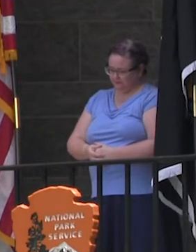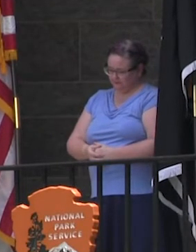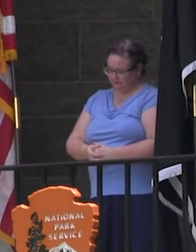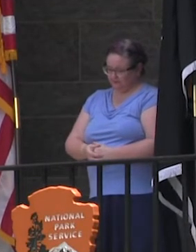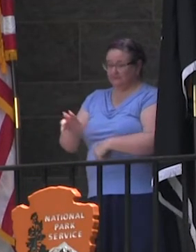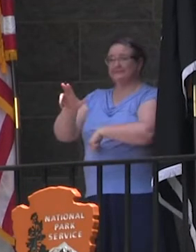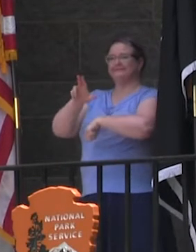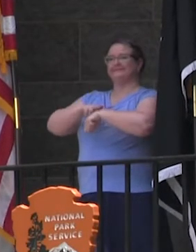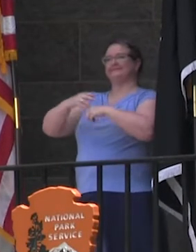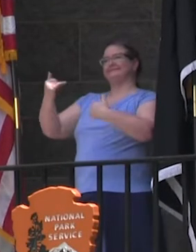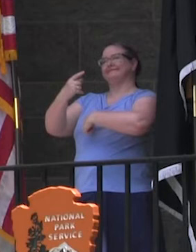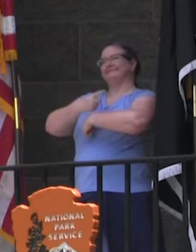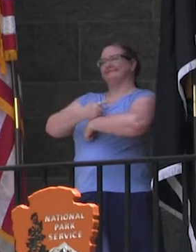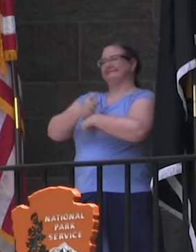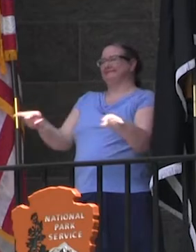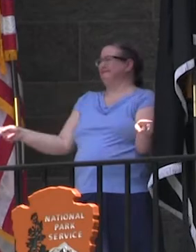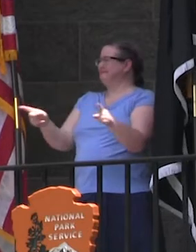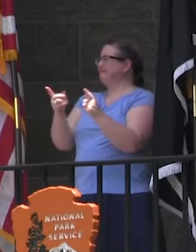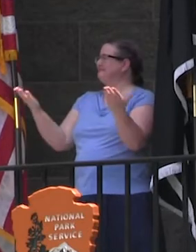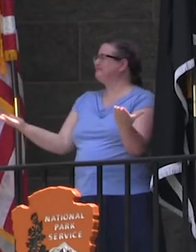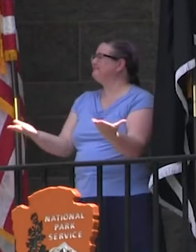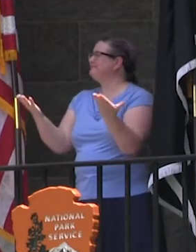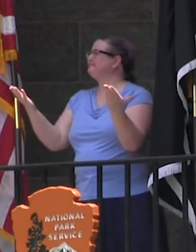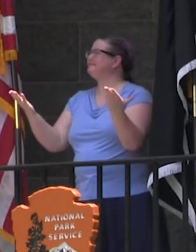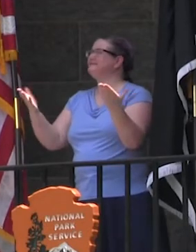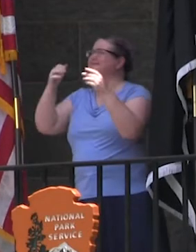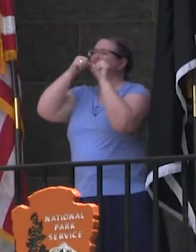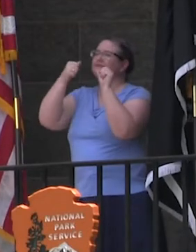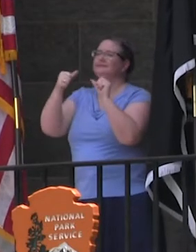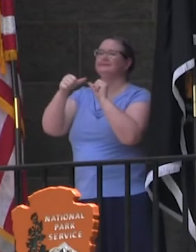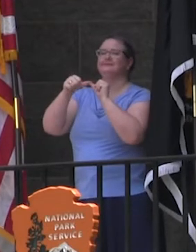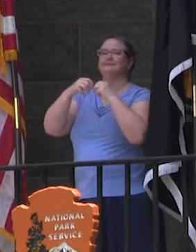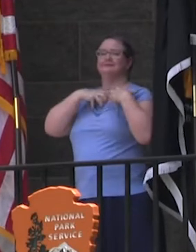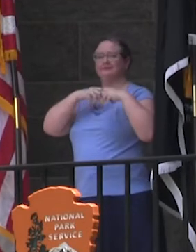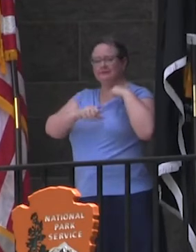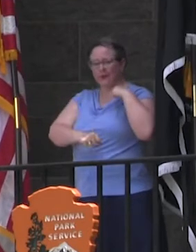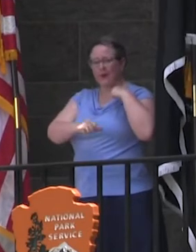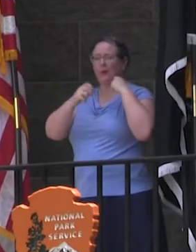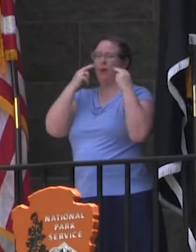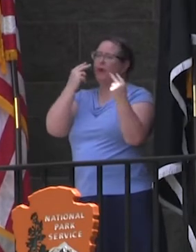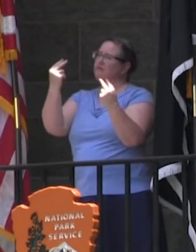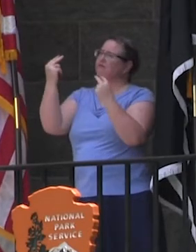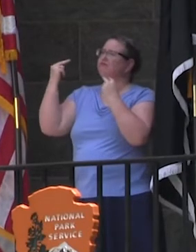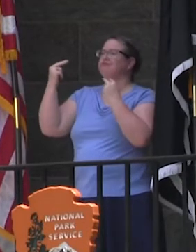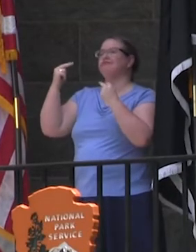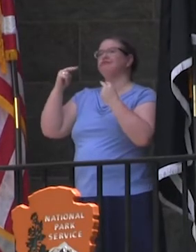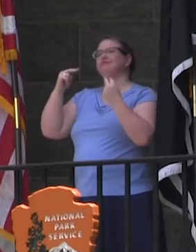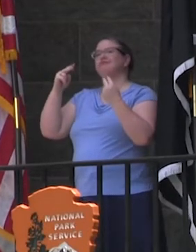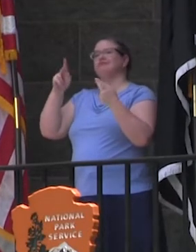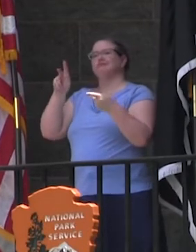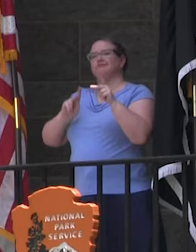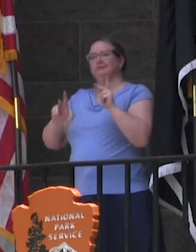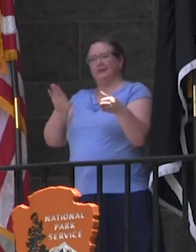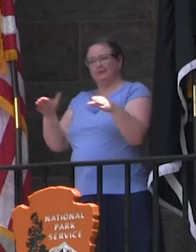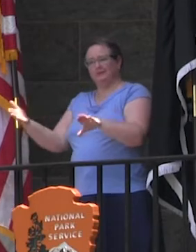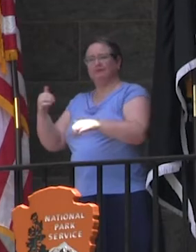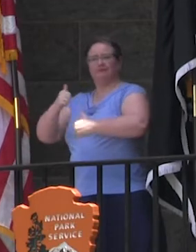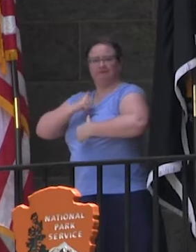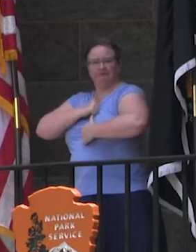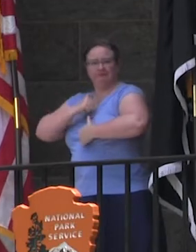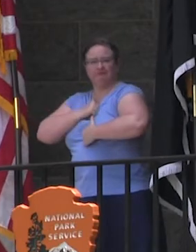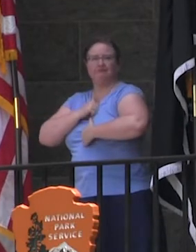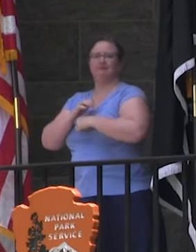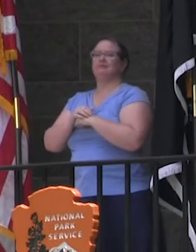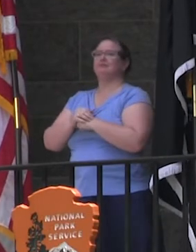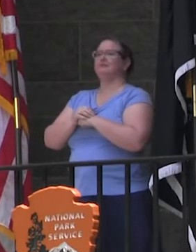And of course today, having you all here with us to remember and mourn our fallen service members, along with our esteemed presenters